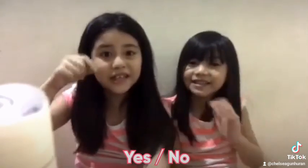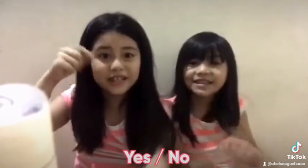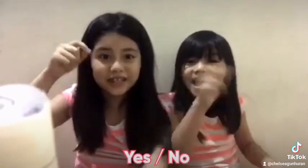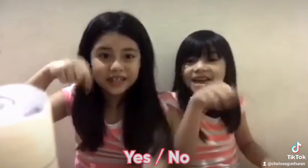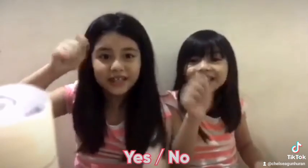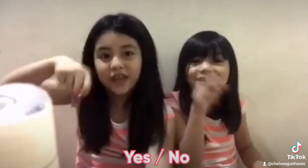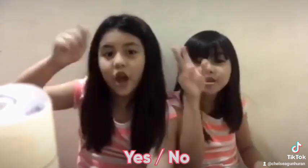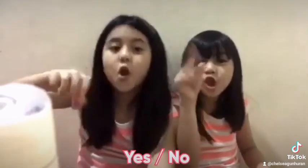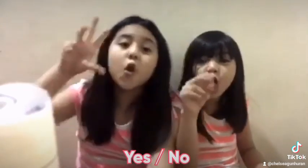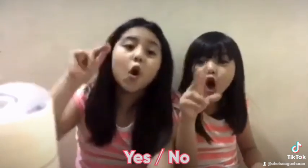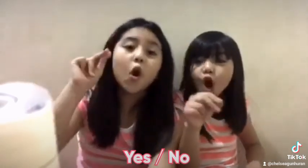yes, no,